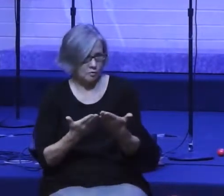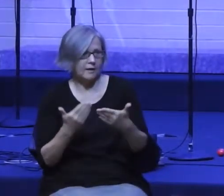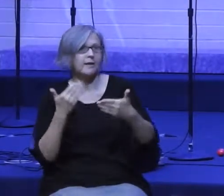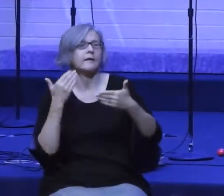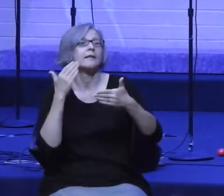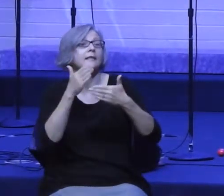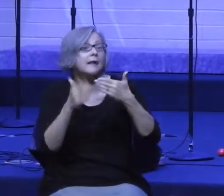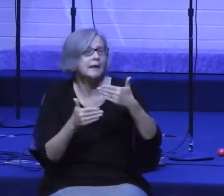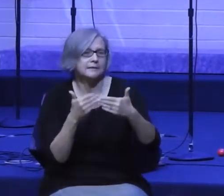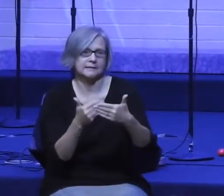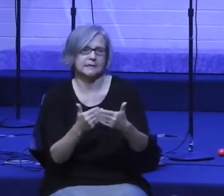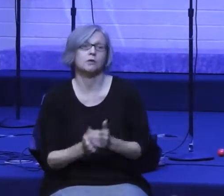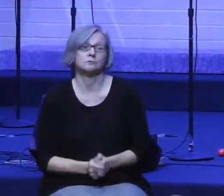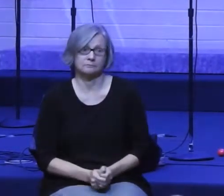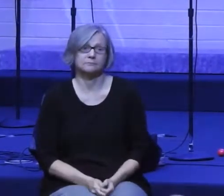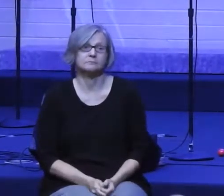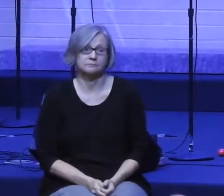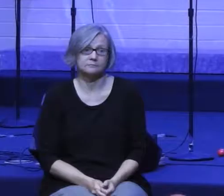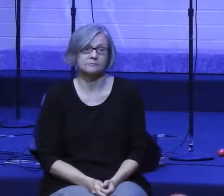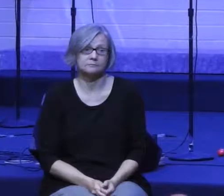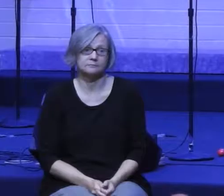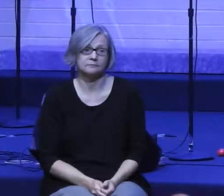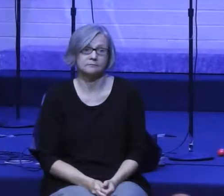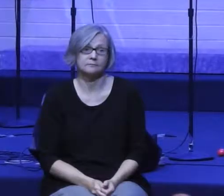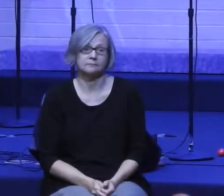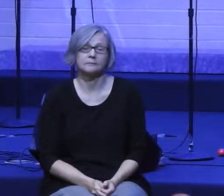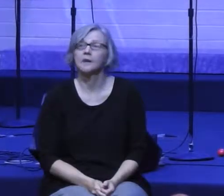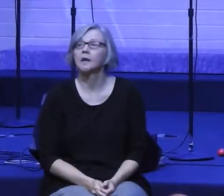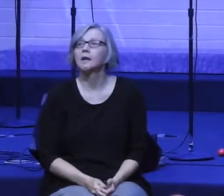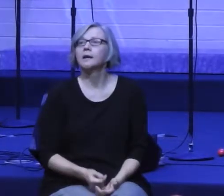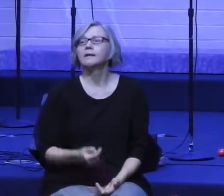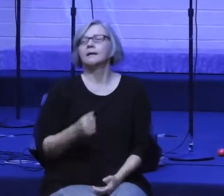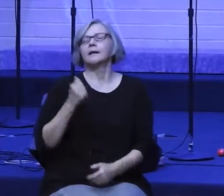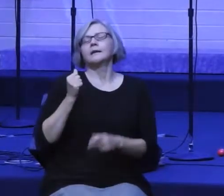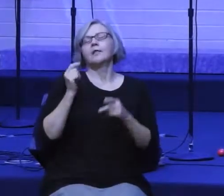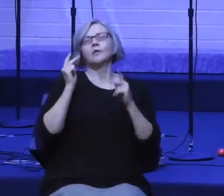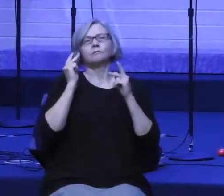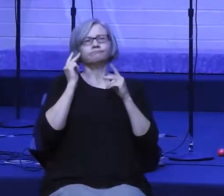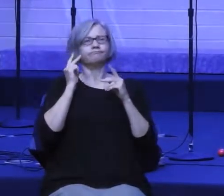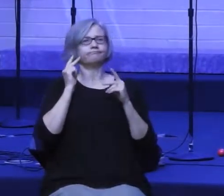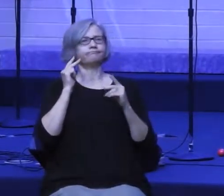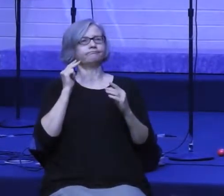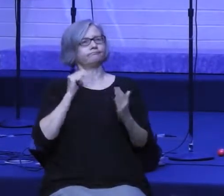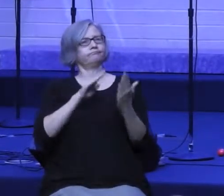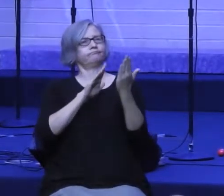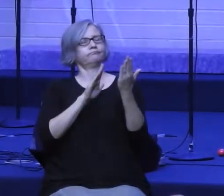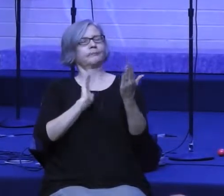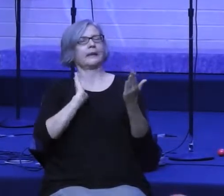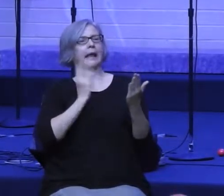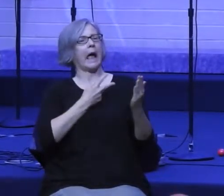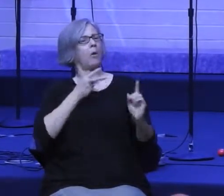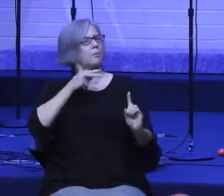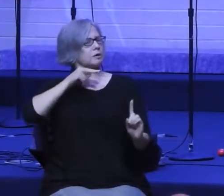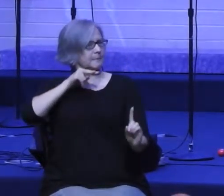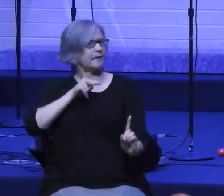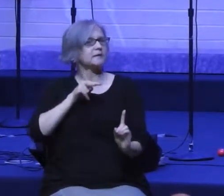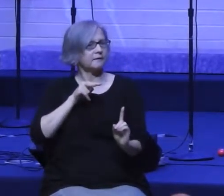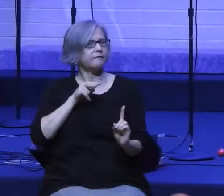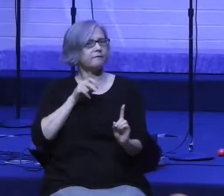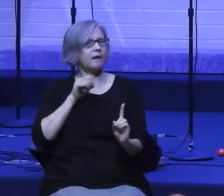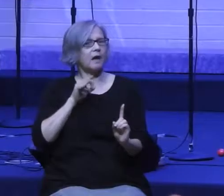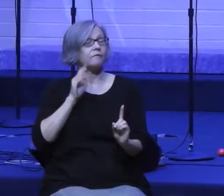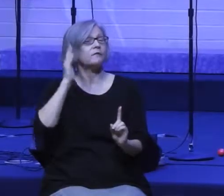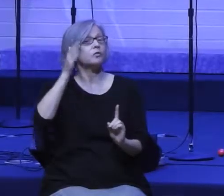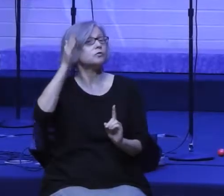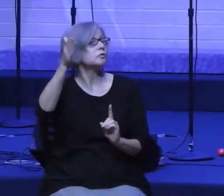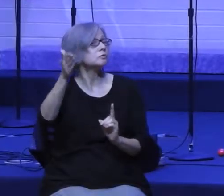story is going to end, we know that the power to heal every hurt, the power to fix